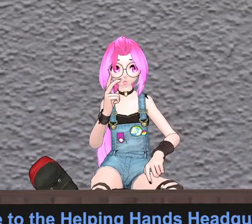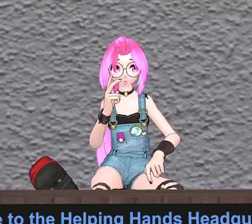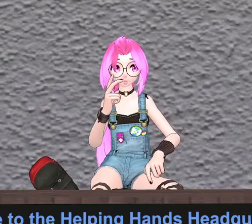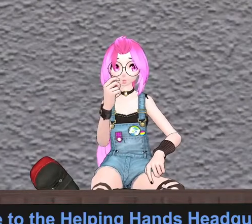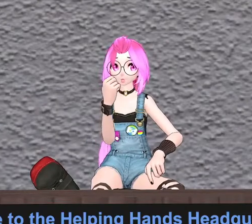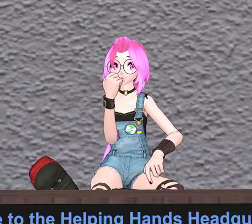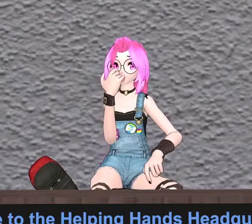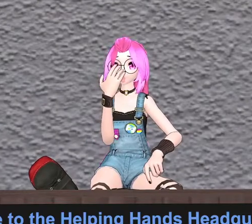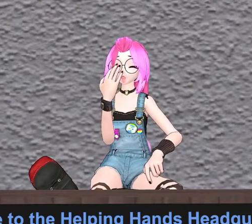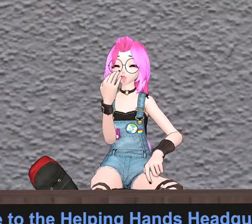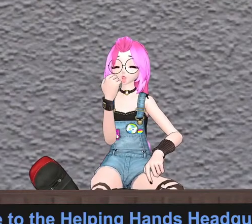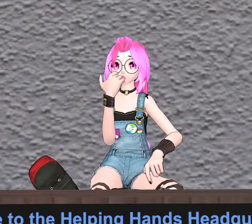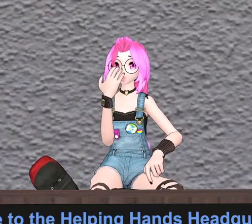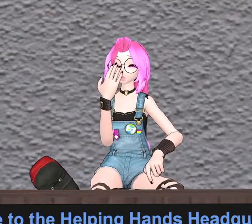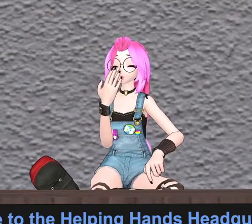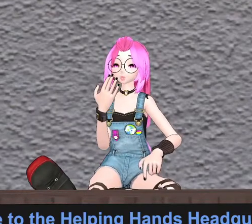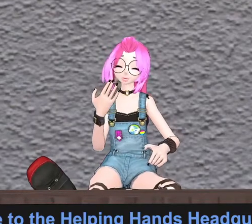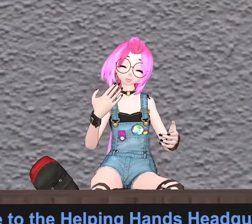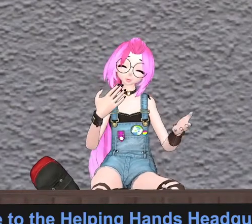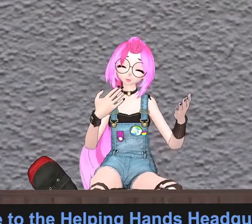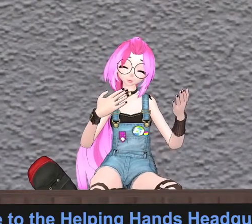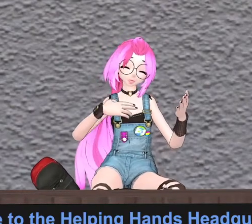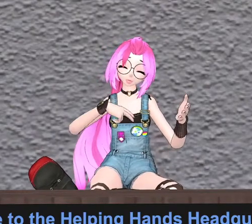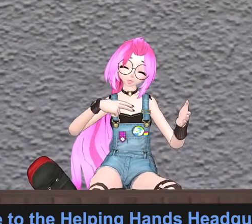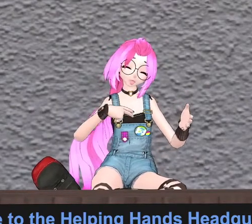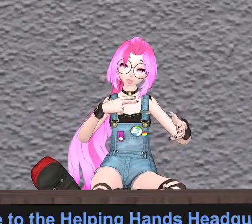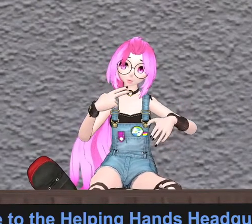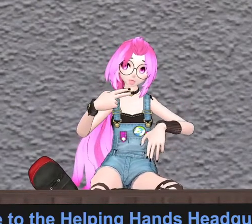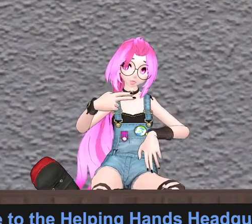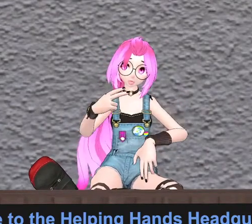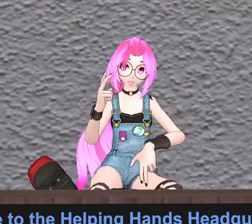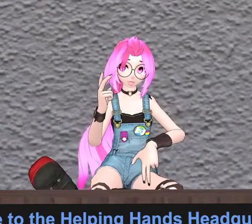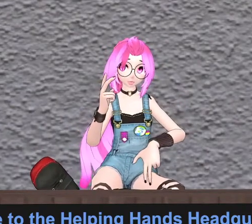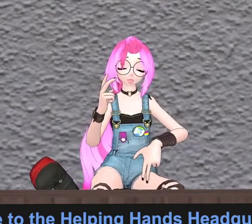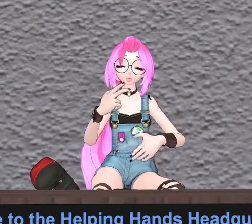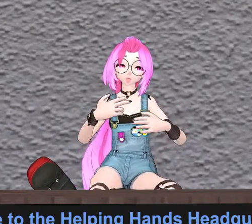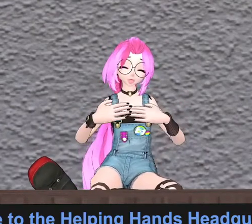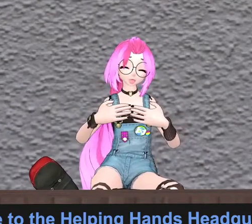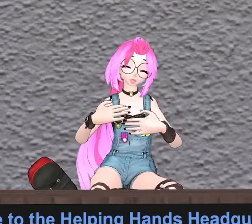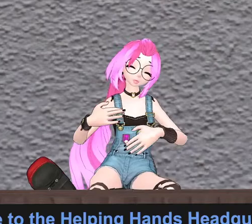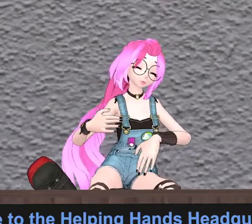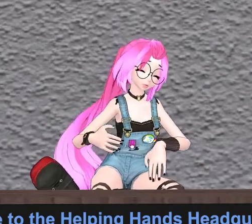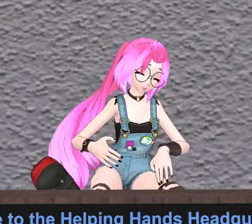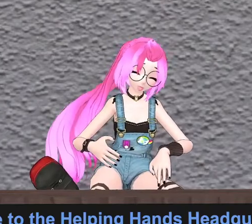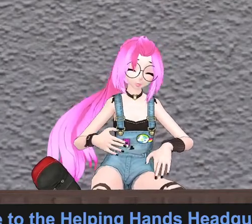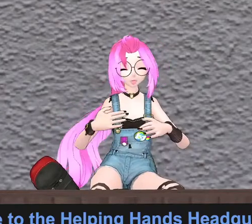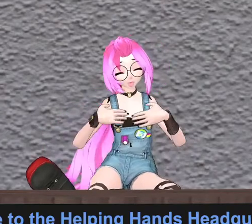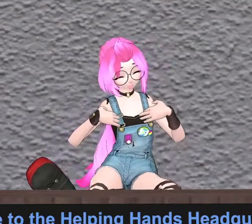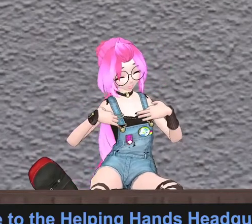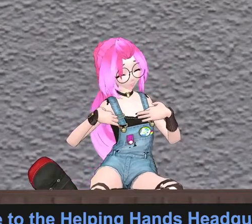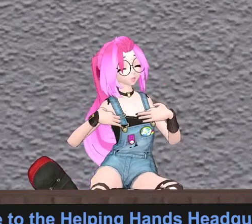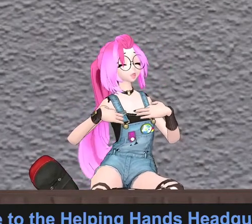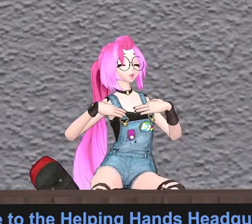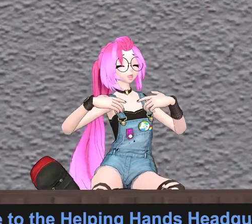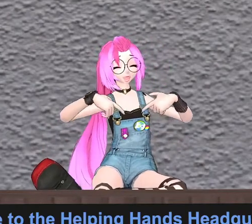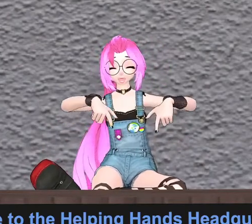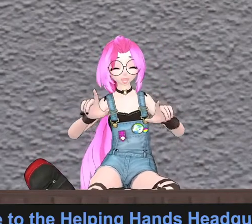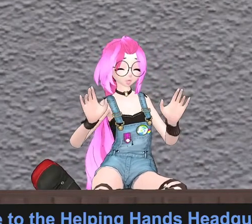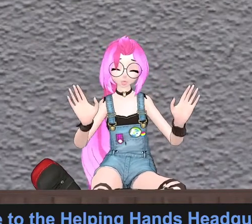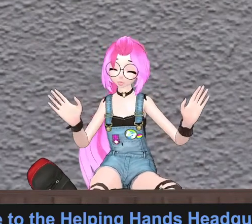Kong or Hong Kong. Personally, I would just do Hong Kong. Way easier. But that's me. You are totally welcome to do